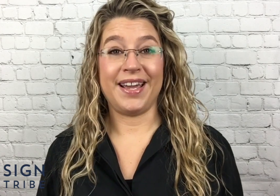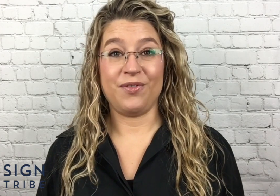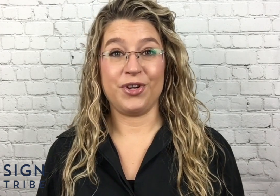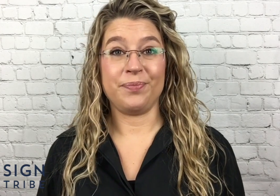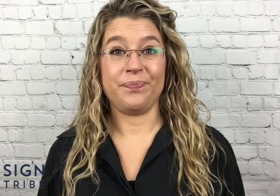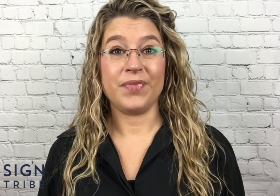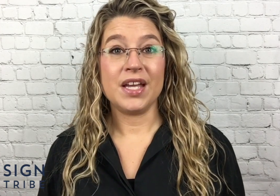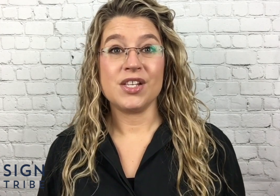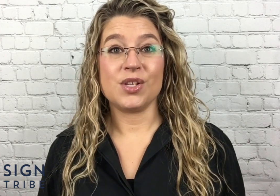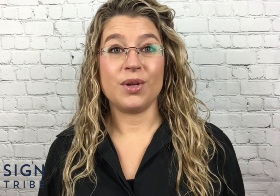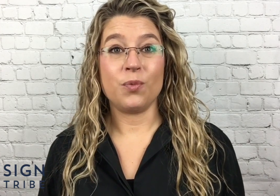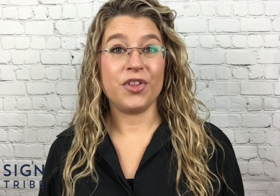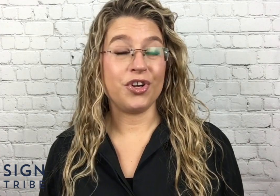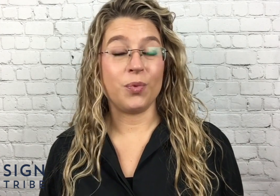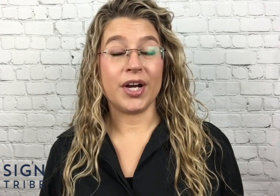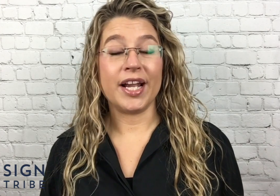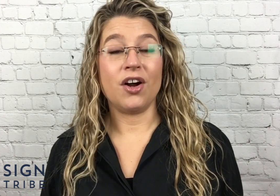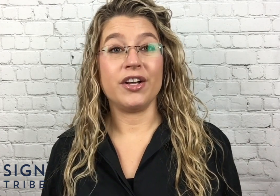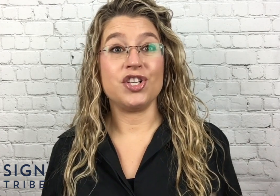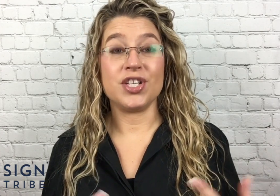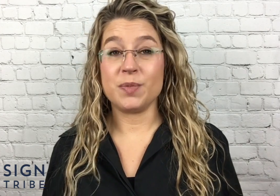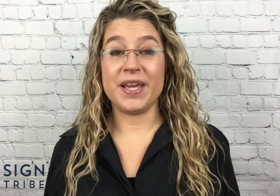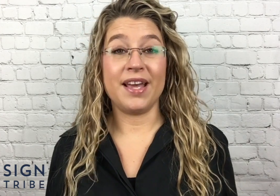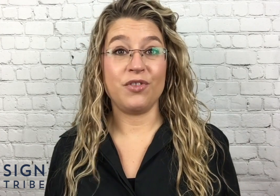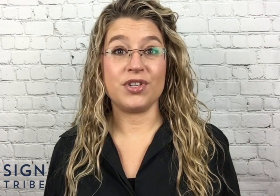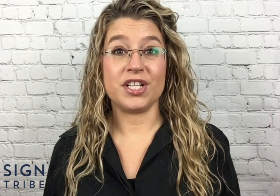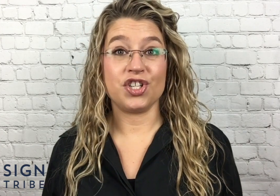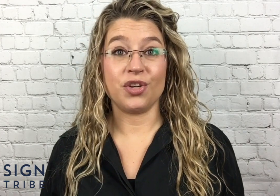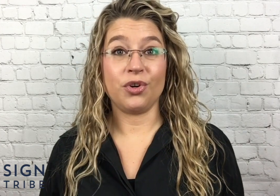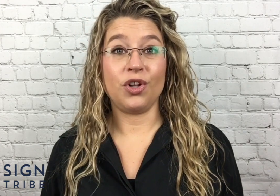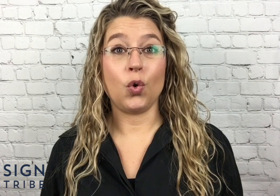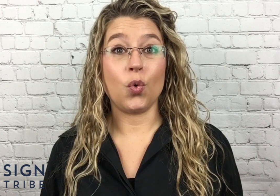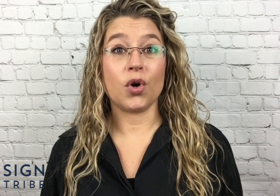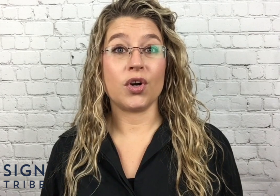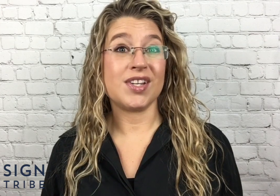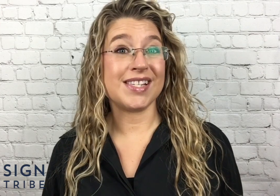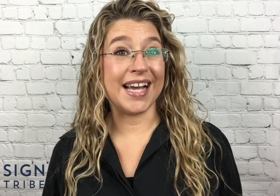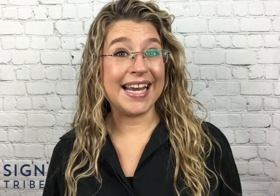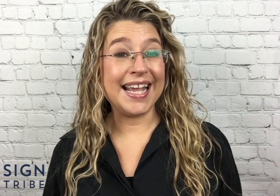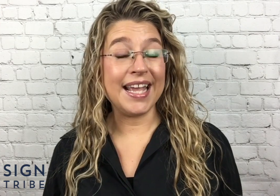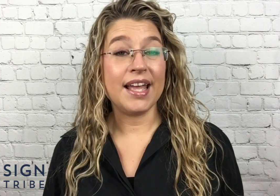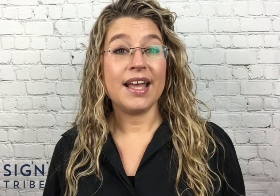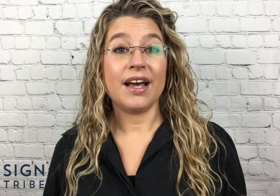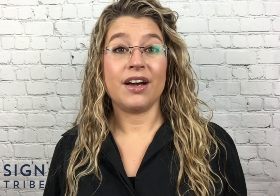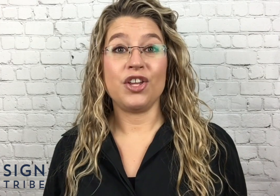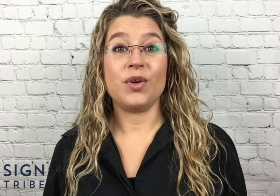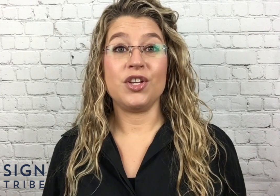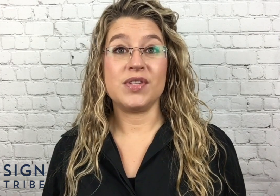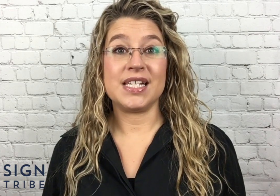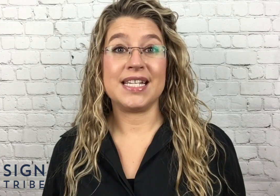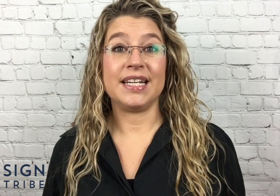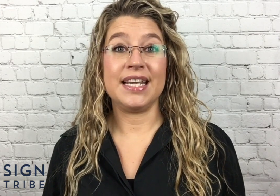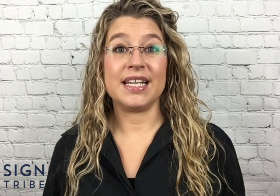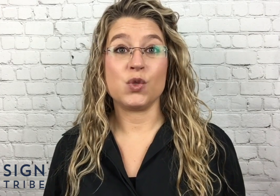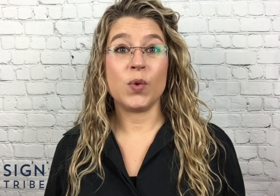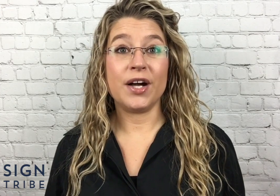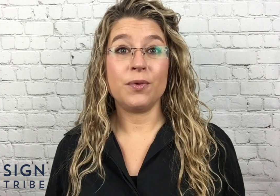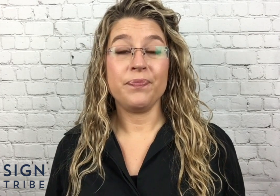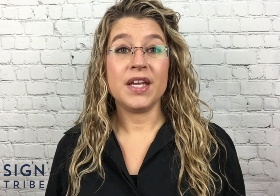behavior. So whether you're working on just behaviors in general or signing, you can use this technique as well. If